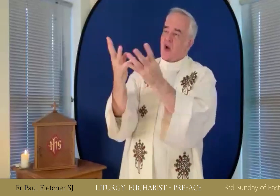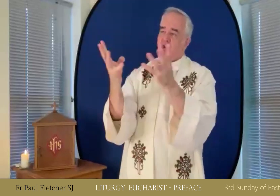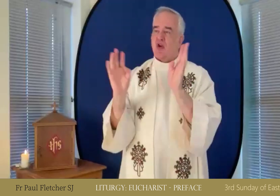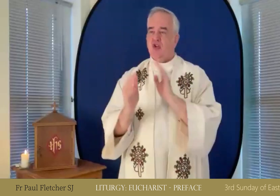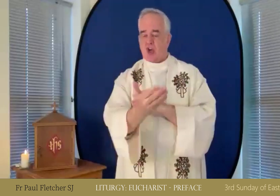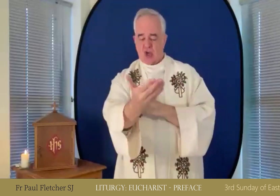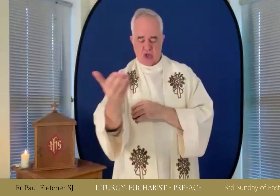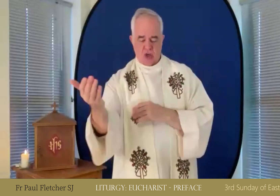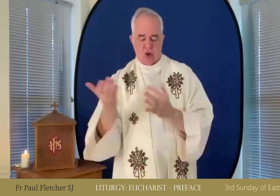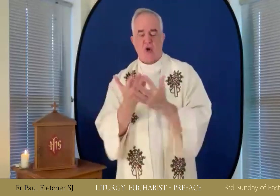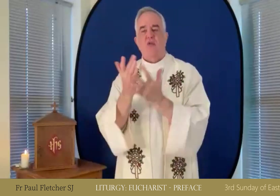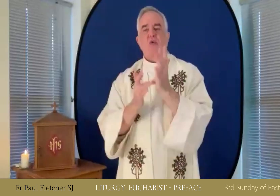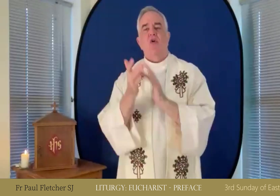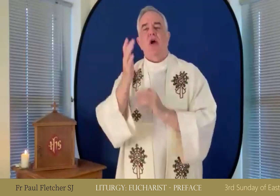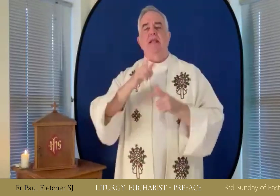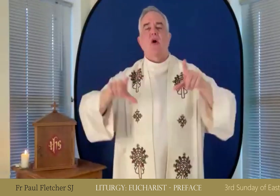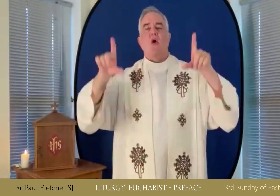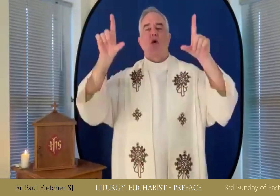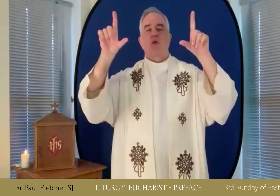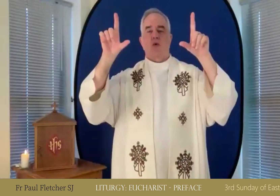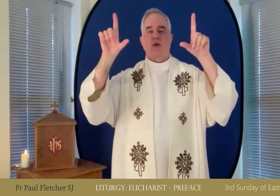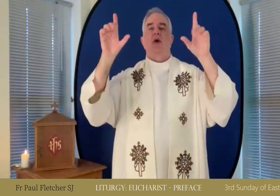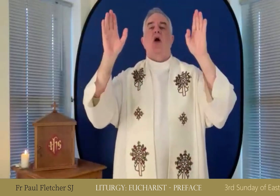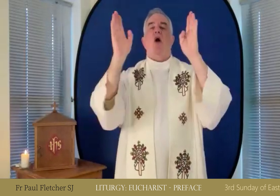your church through Christ our Lord.